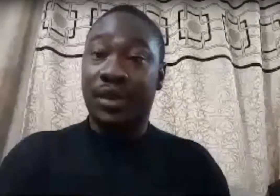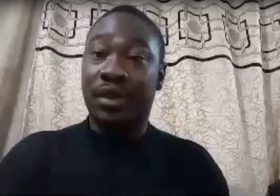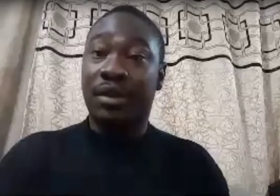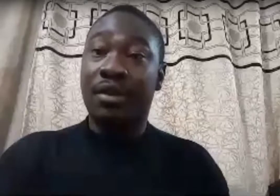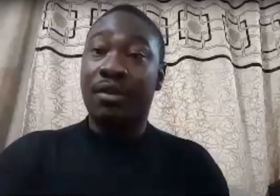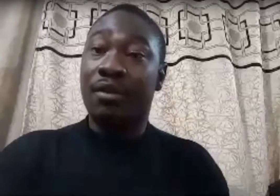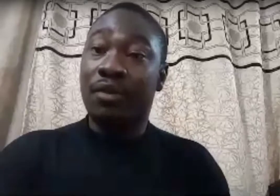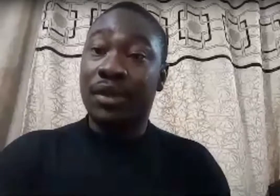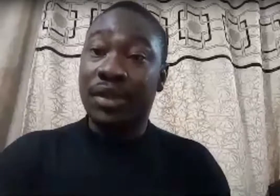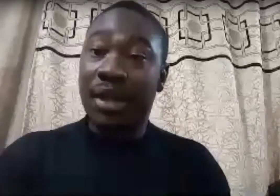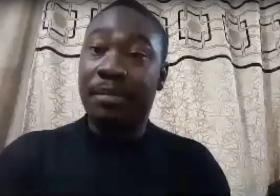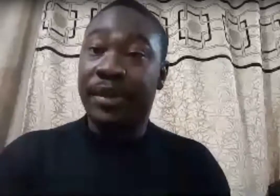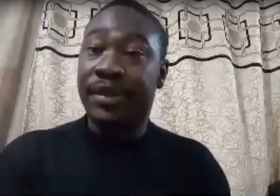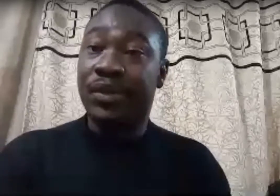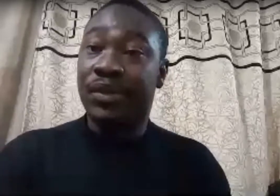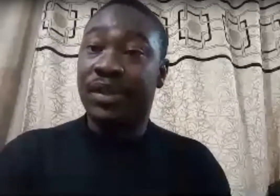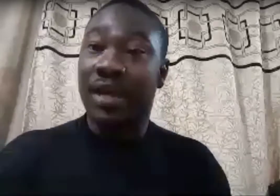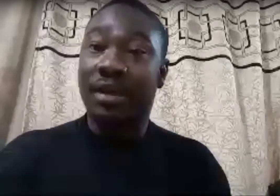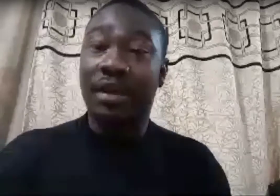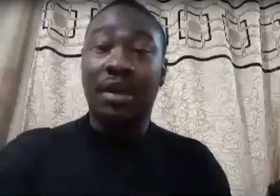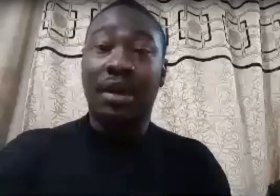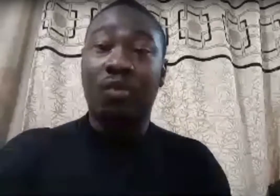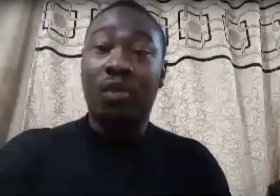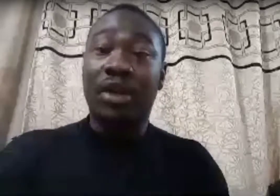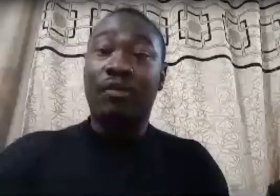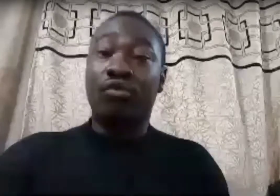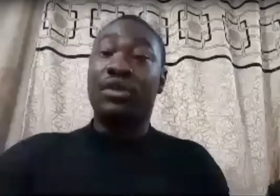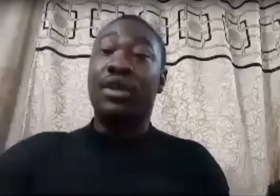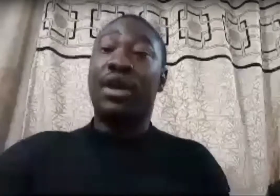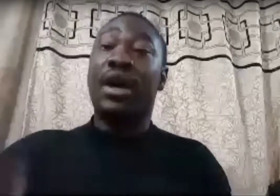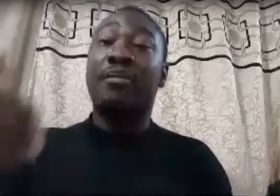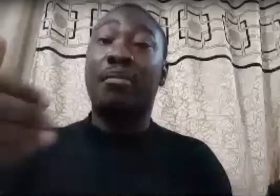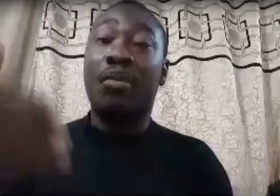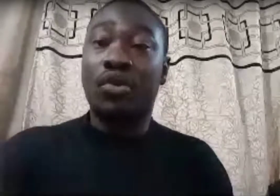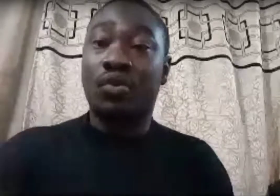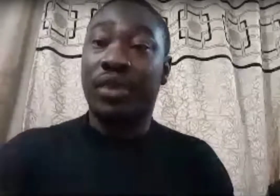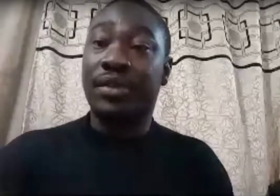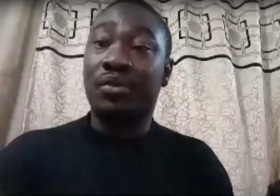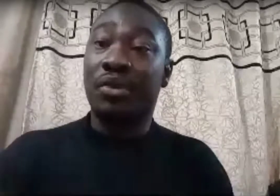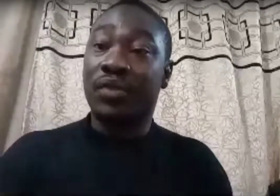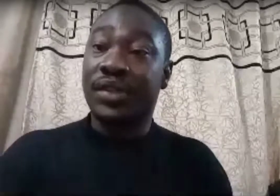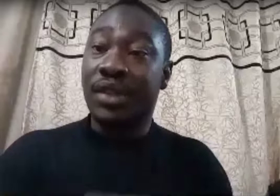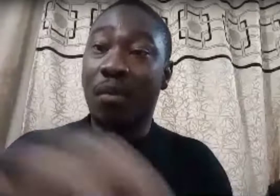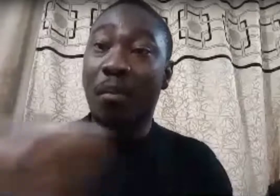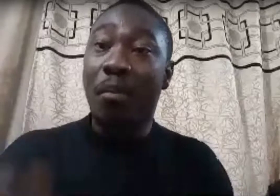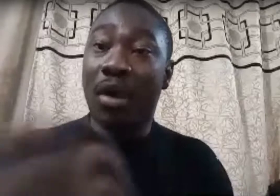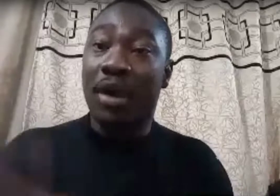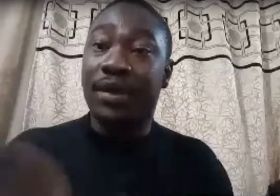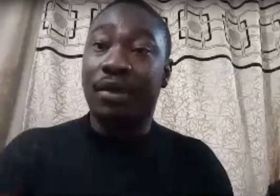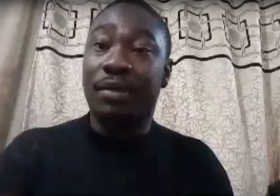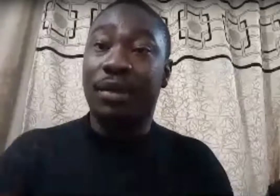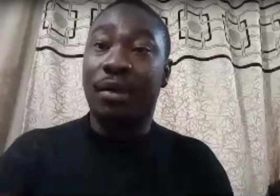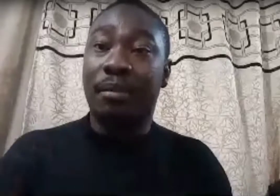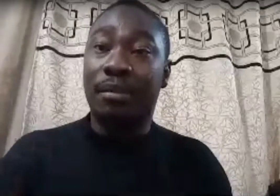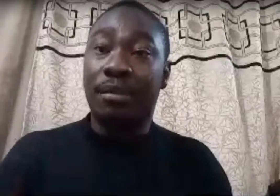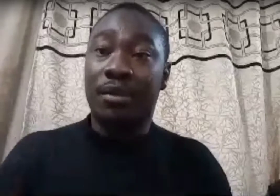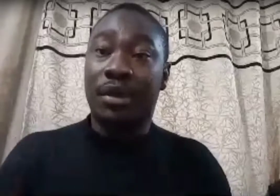even add more to it if we see more hands coming up. Okay, and we hope to see more hands coming up.